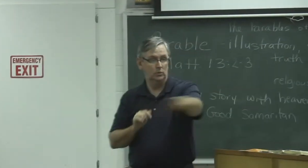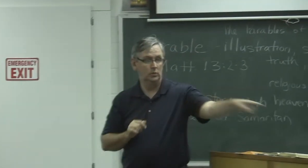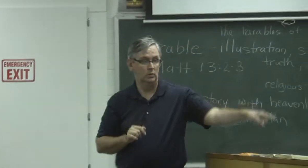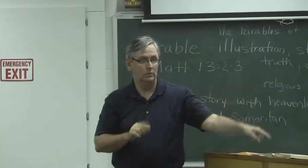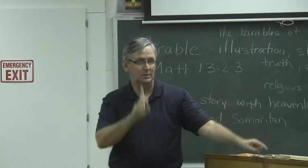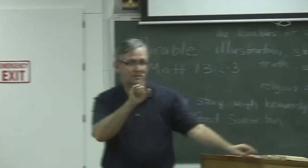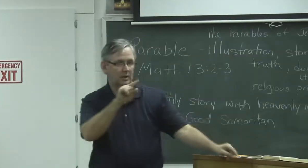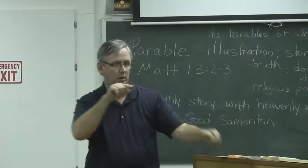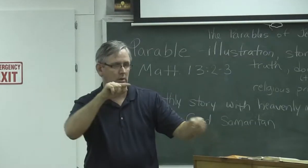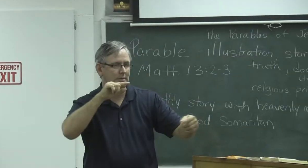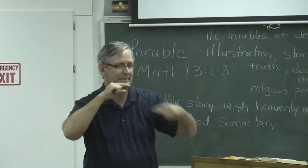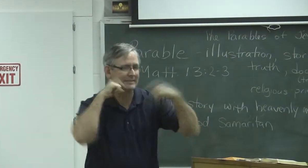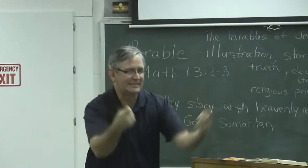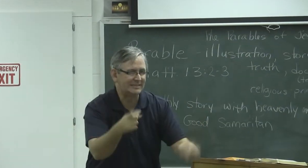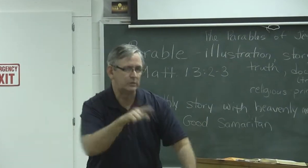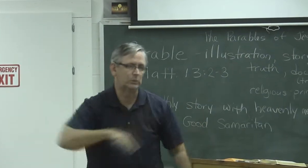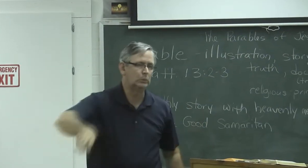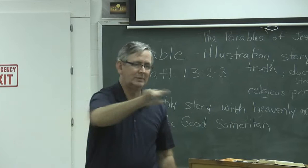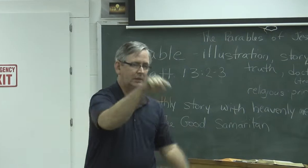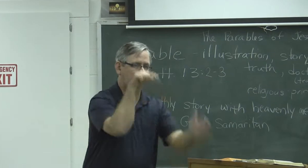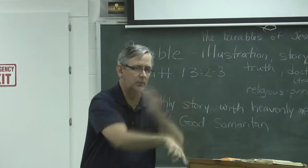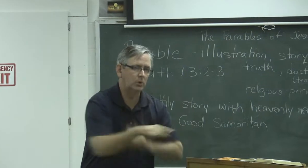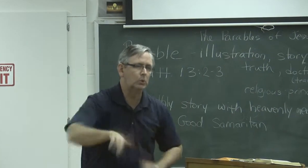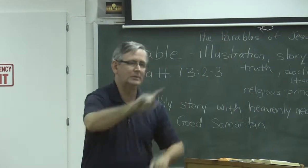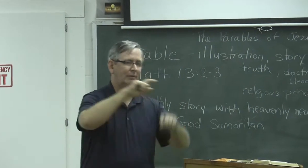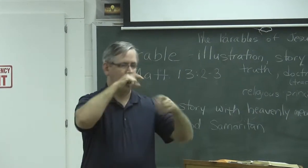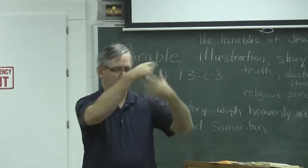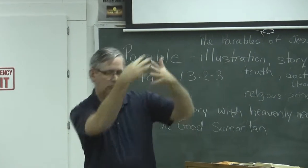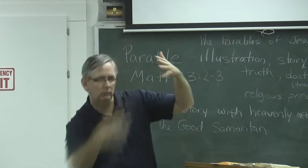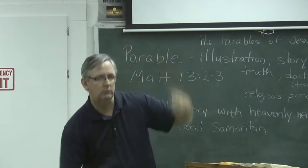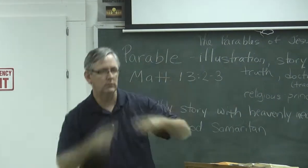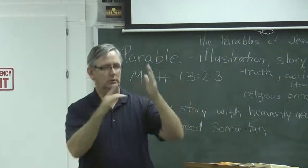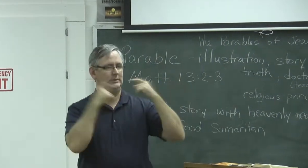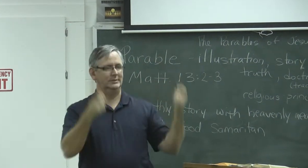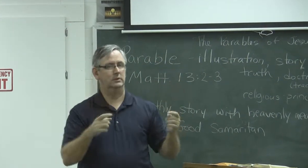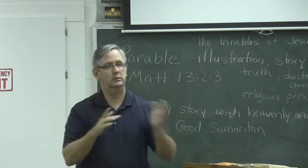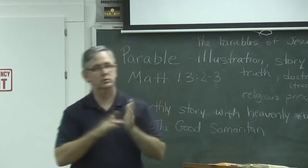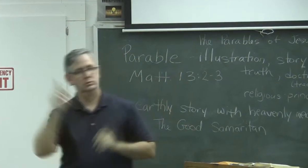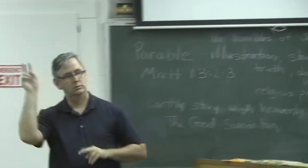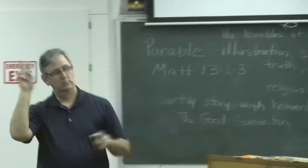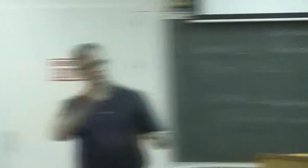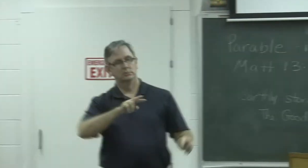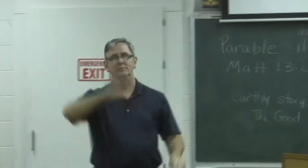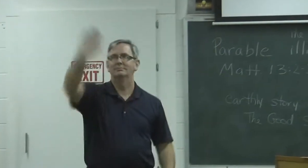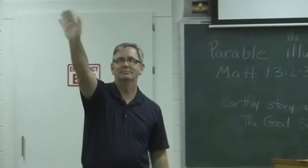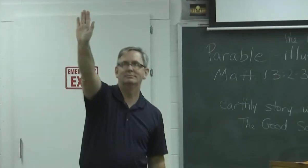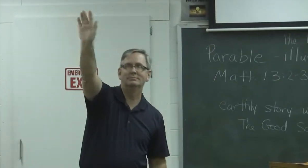sorry for him. And the same true with Jesus. You did something wrong. You killed people. You have sinned. Jesus,